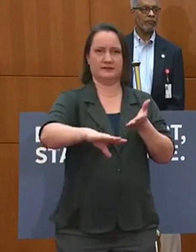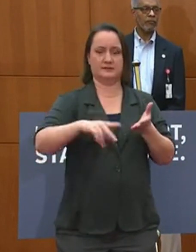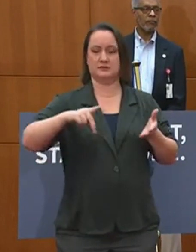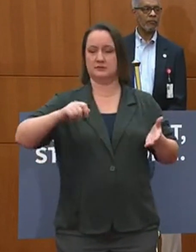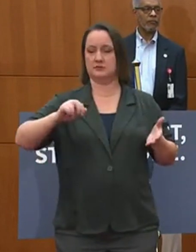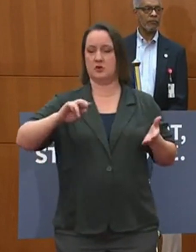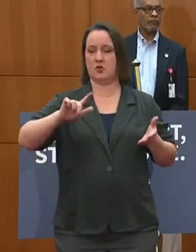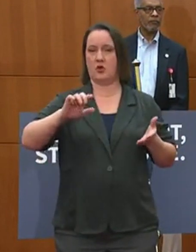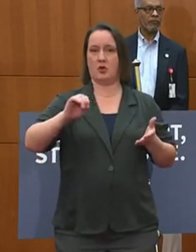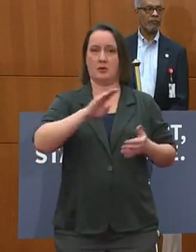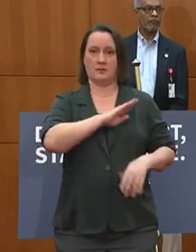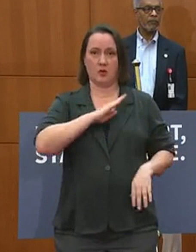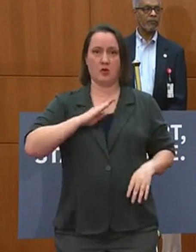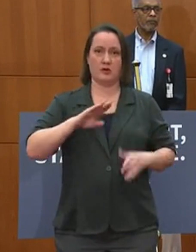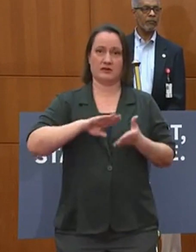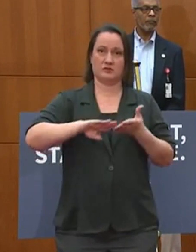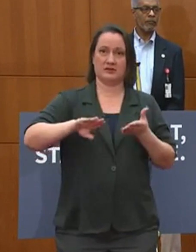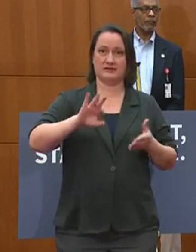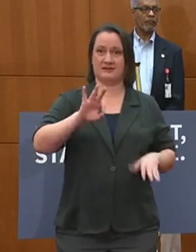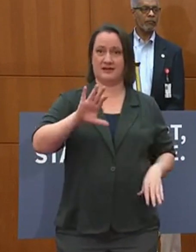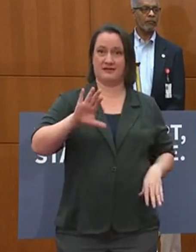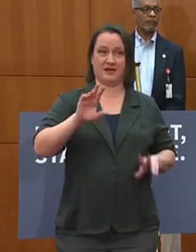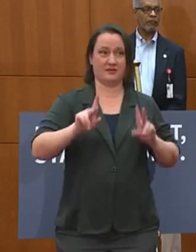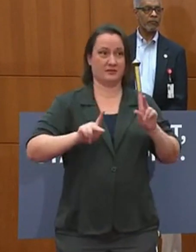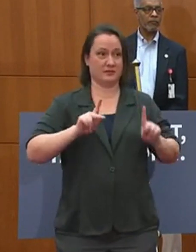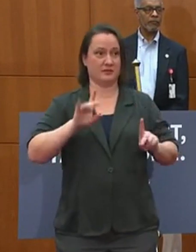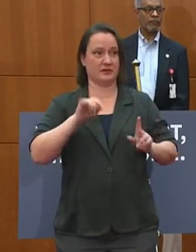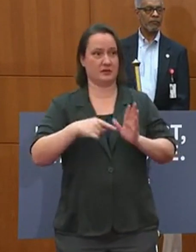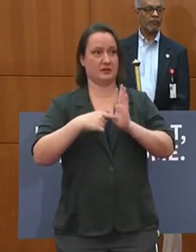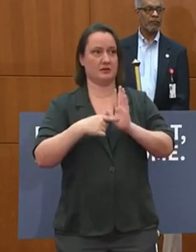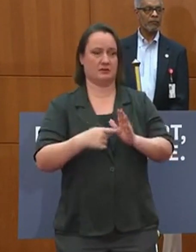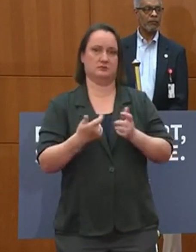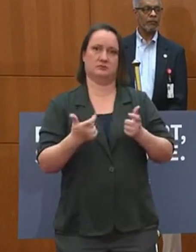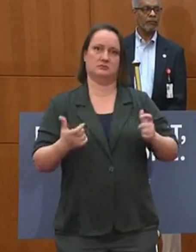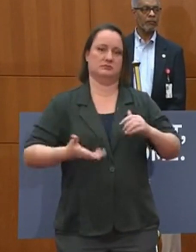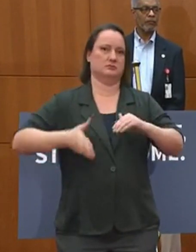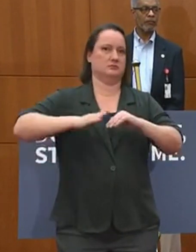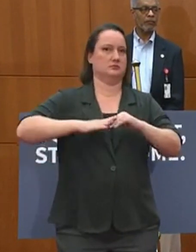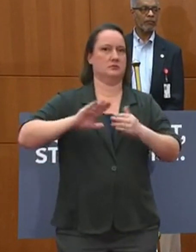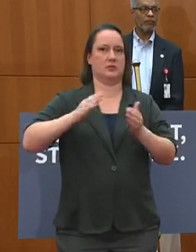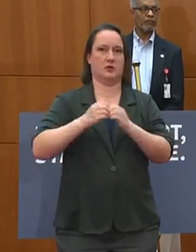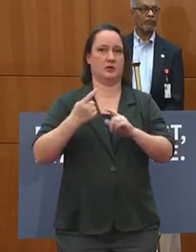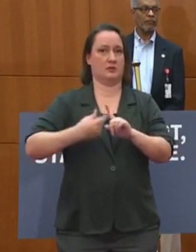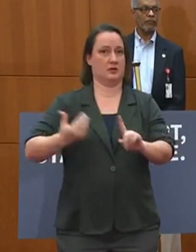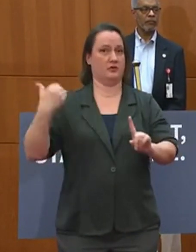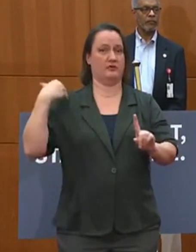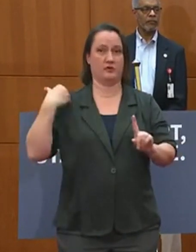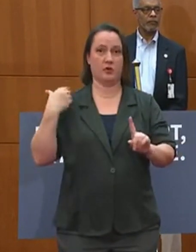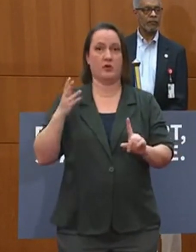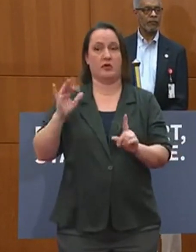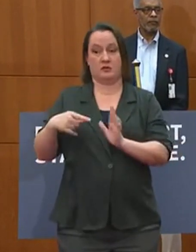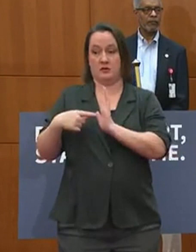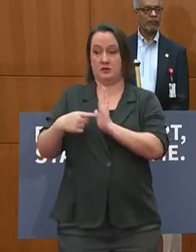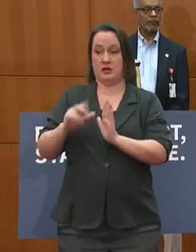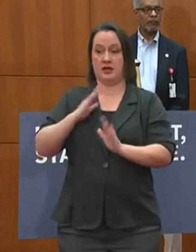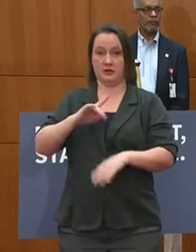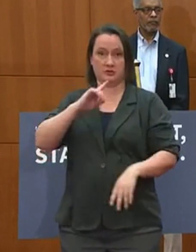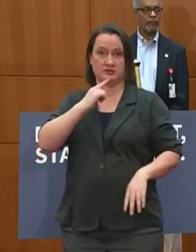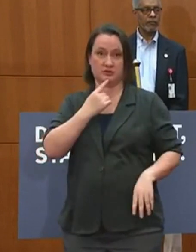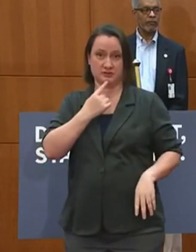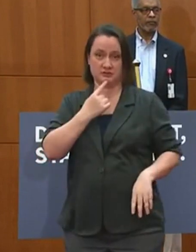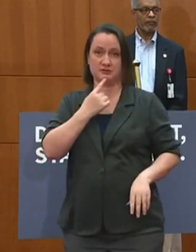released 95 individuals, which represents a substantial increase from the month before. That reflects our